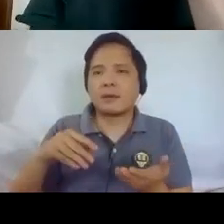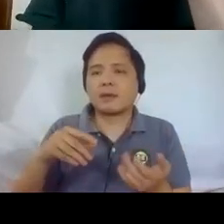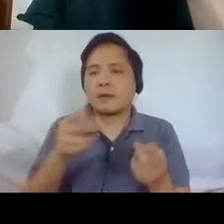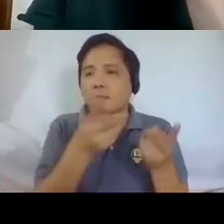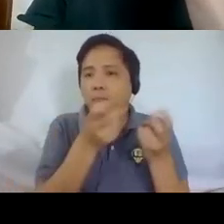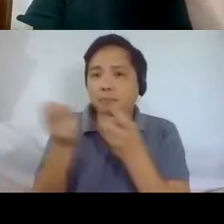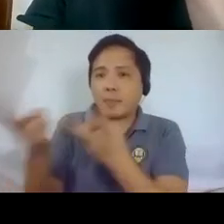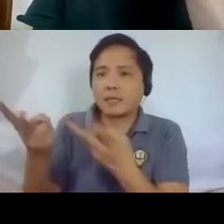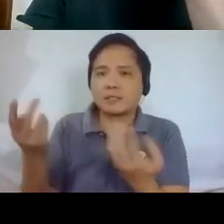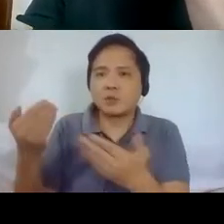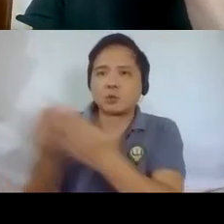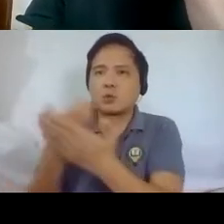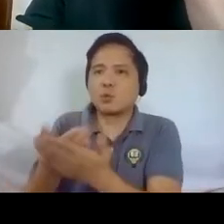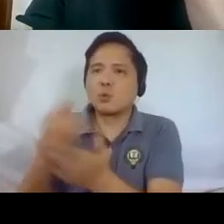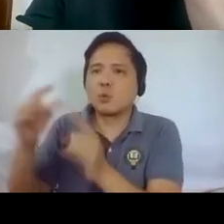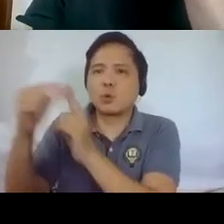file.